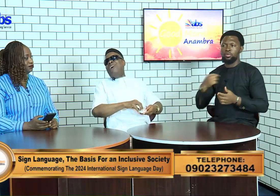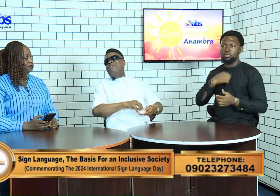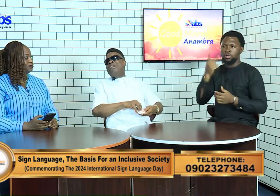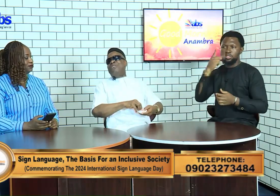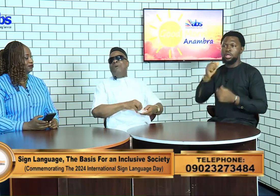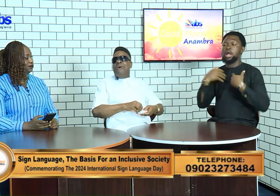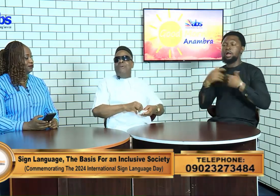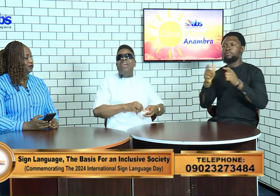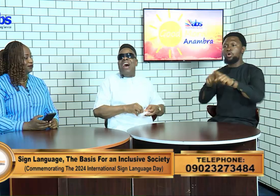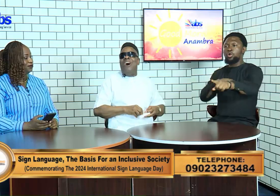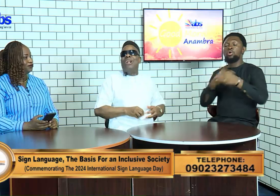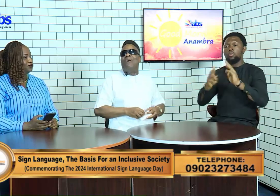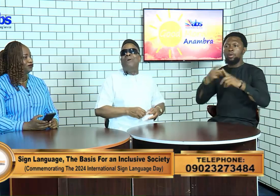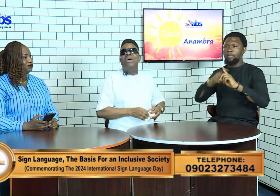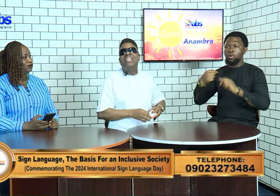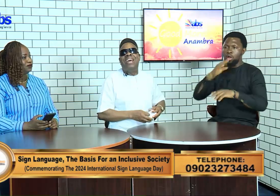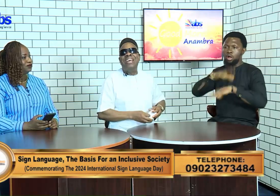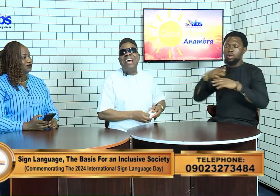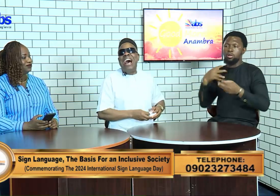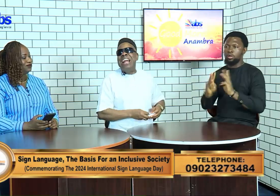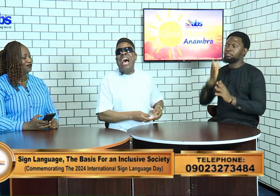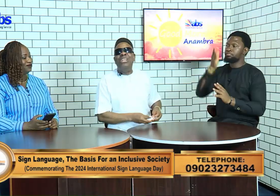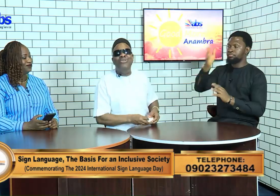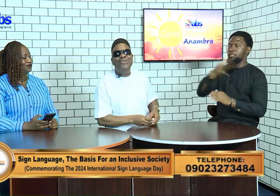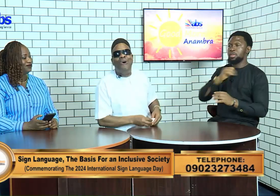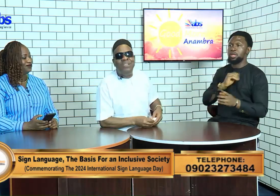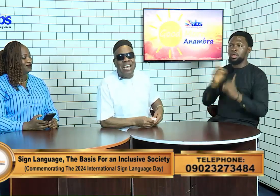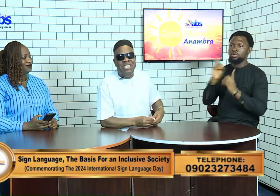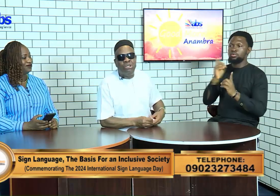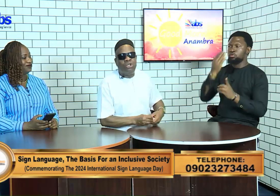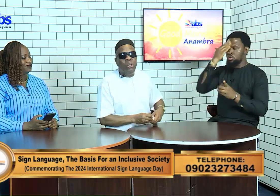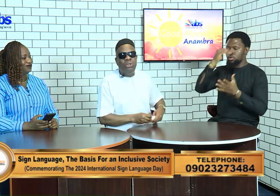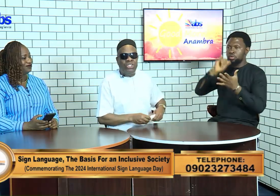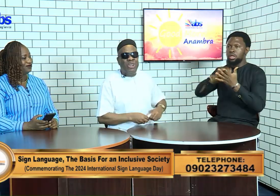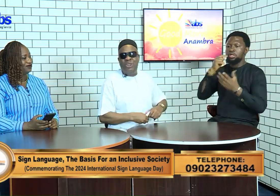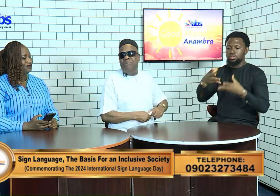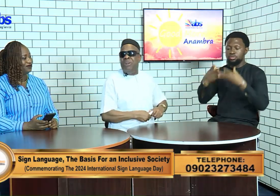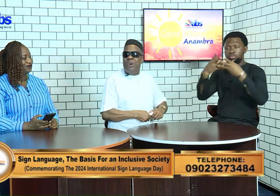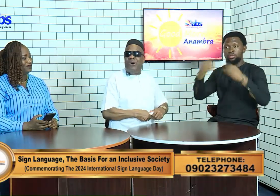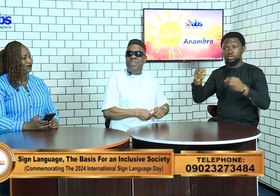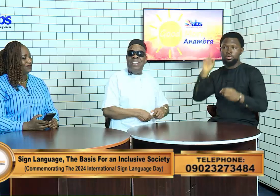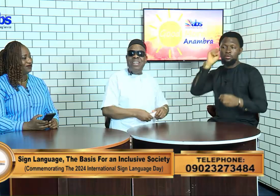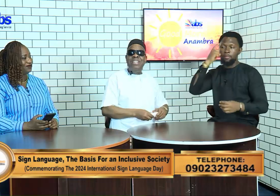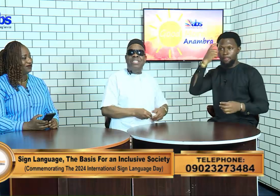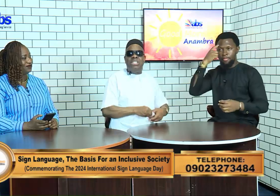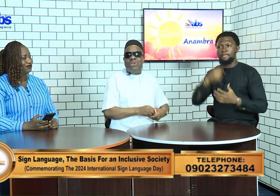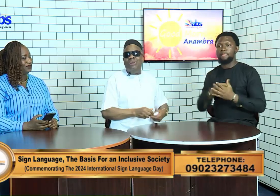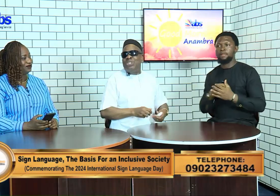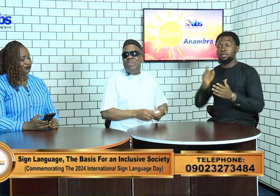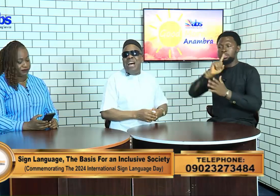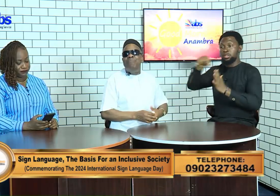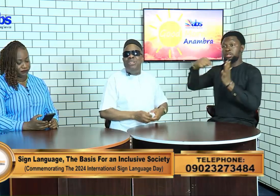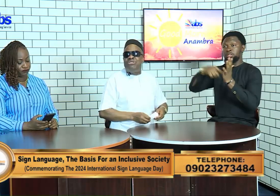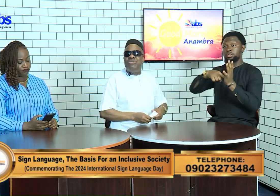a long way to go, but we are on our way there. And I do know that the solution governor, this